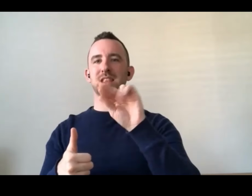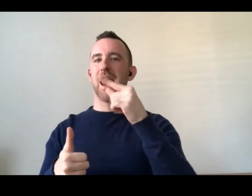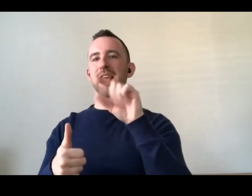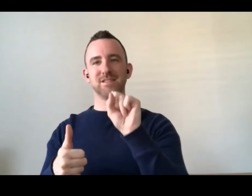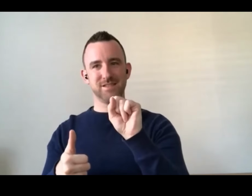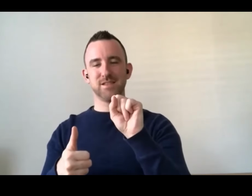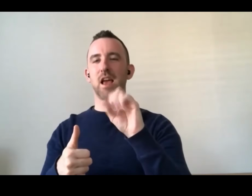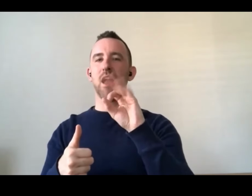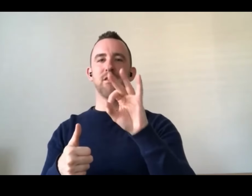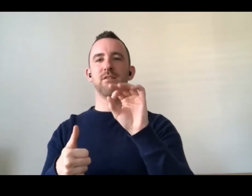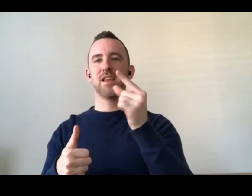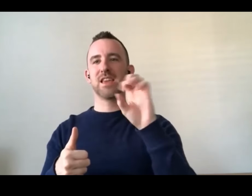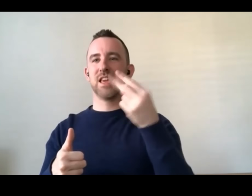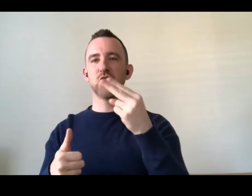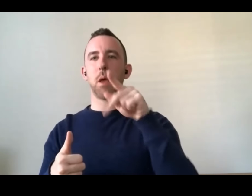Pentadecagonal